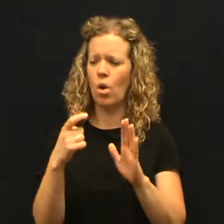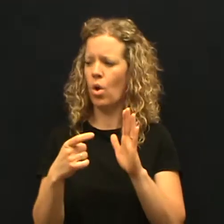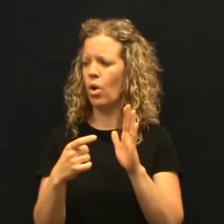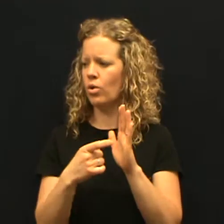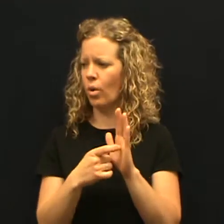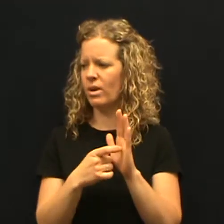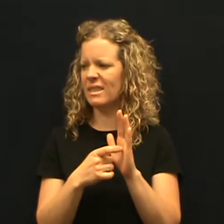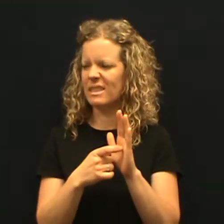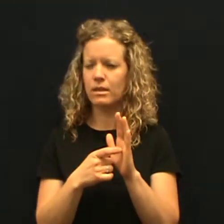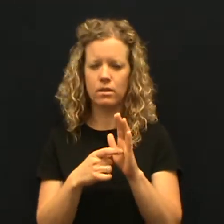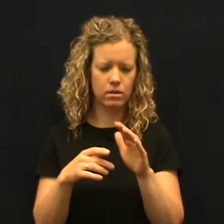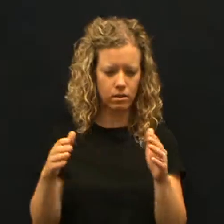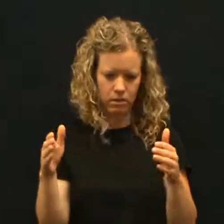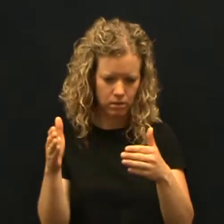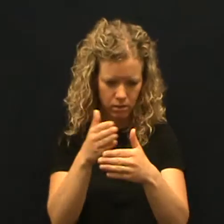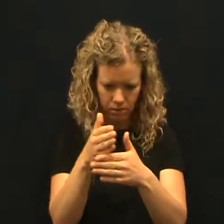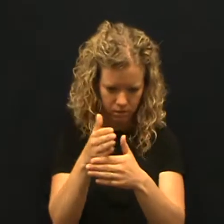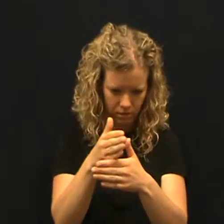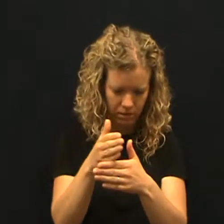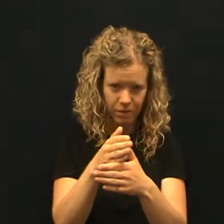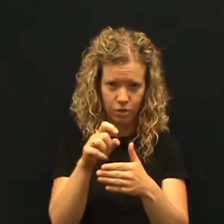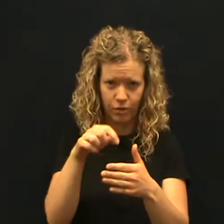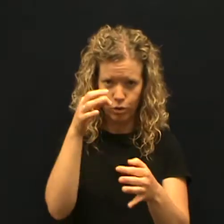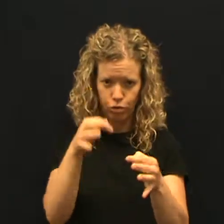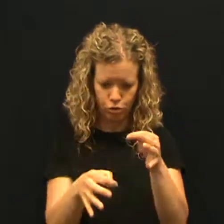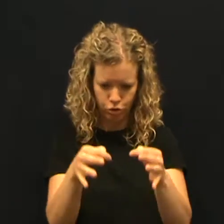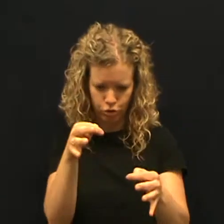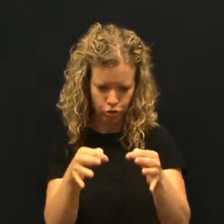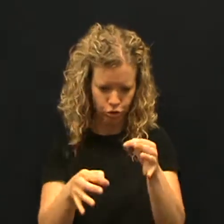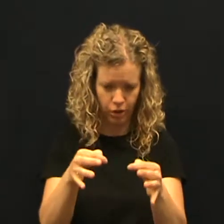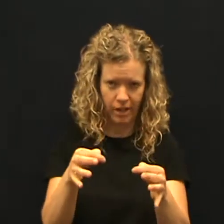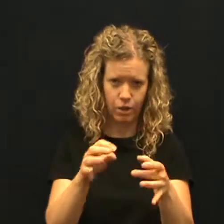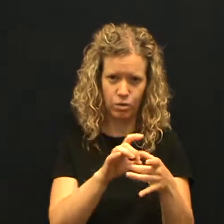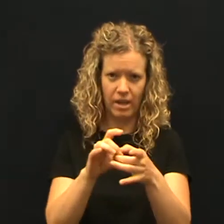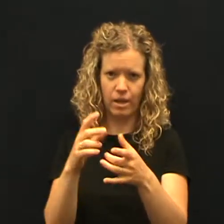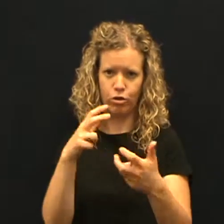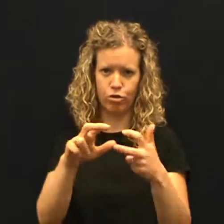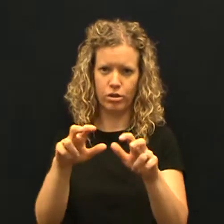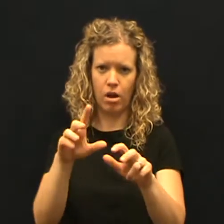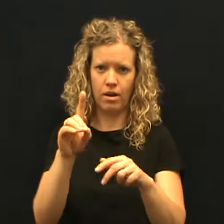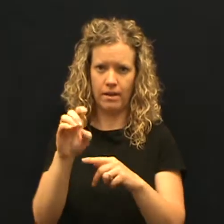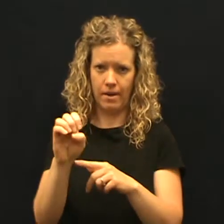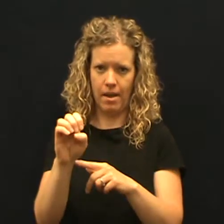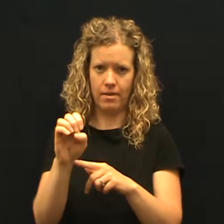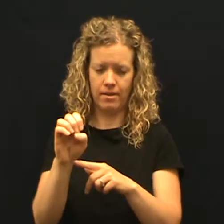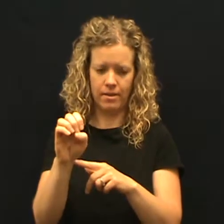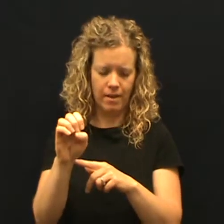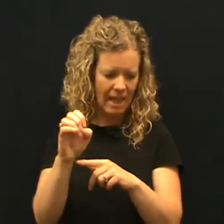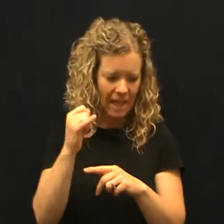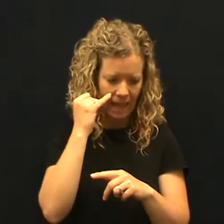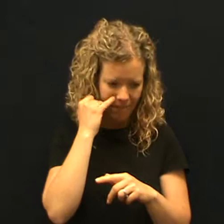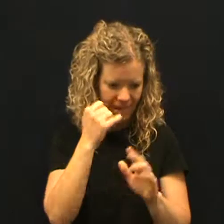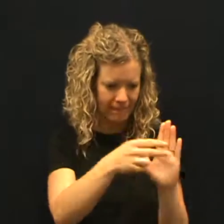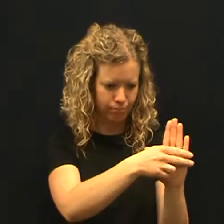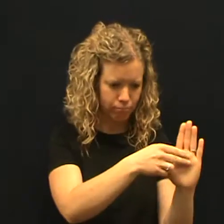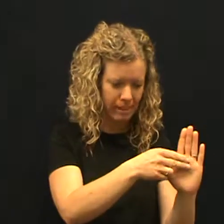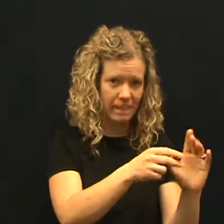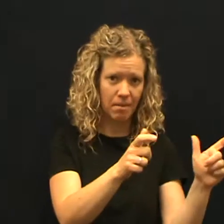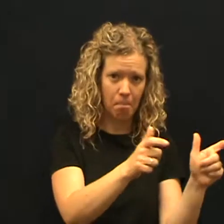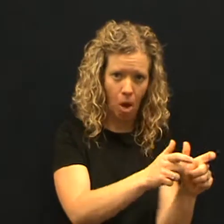room for judgment as you're going to account for a stock dividend at a small or as a small or a large stock dividend. So the journal